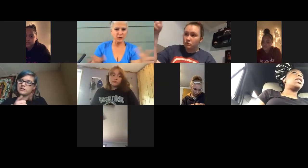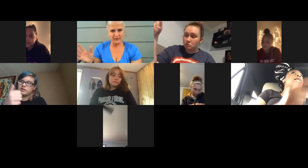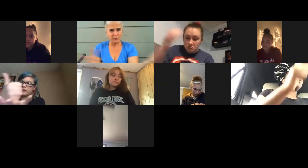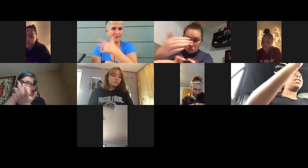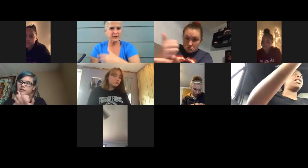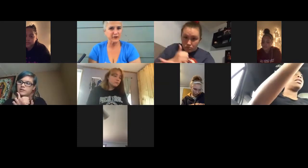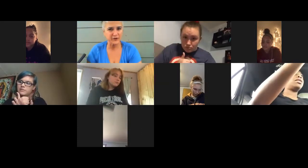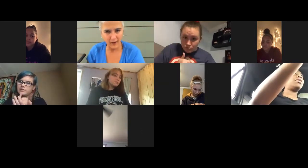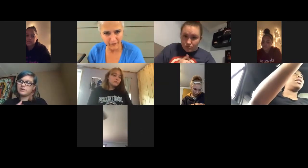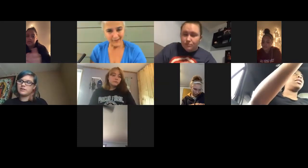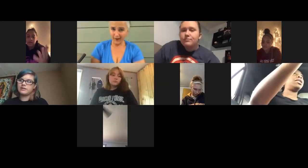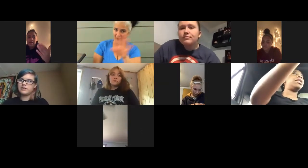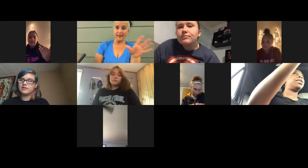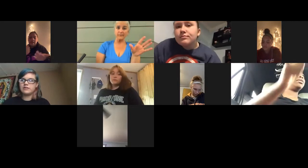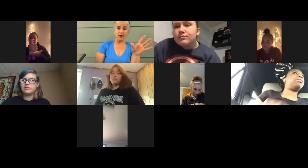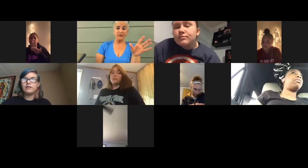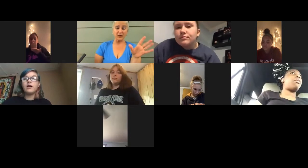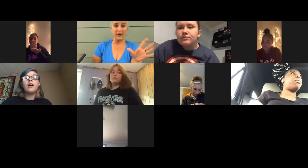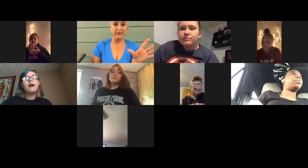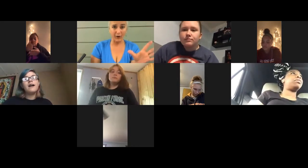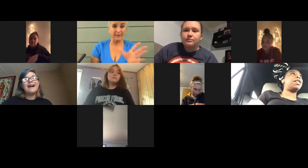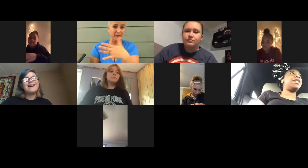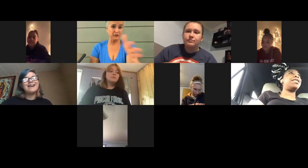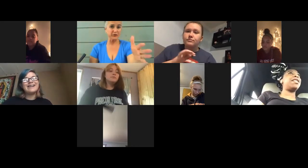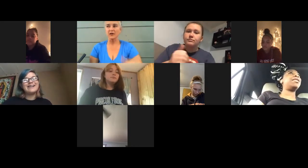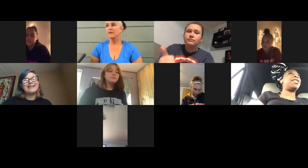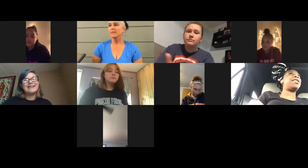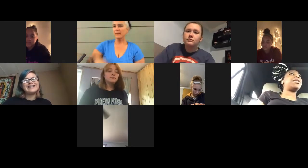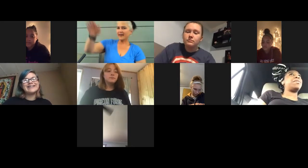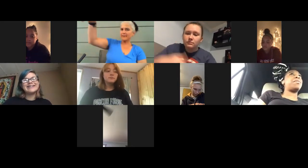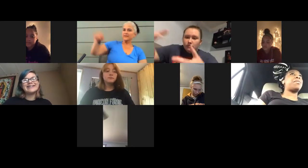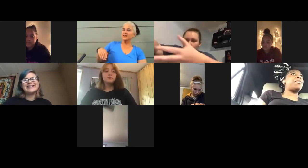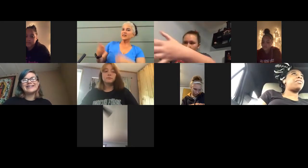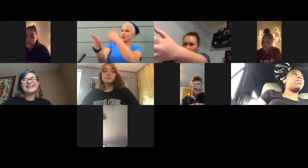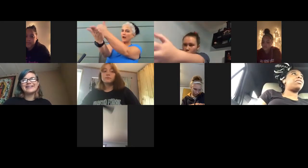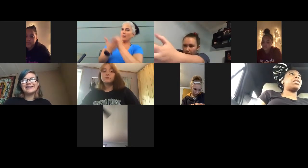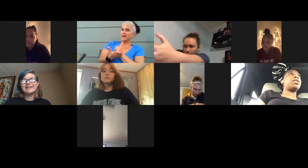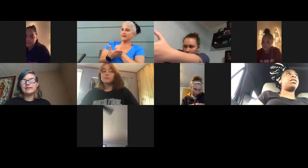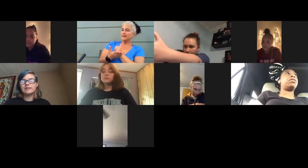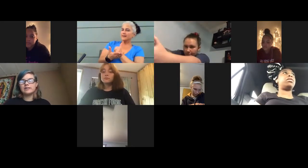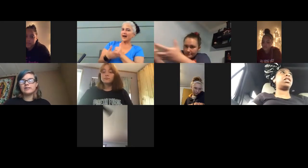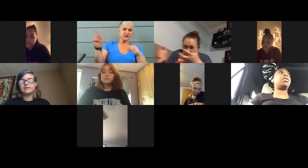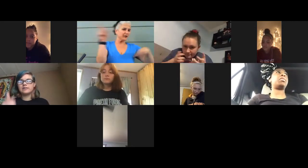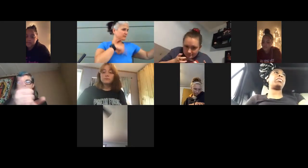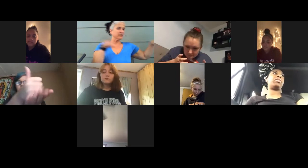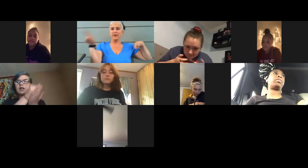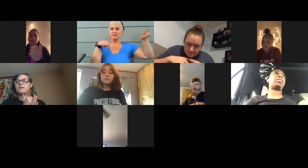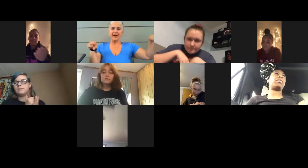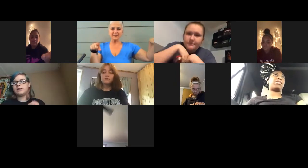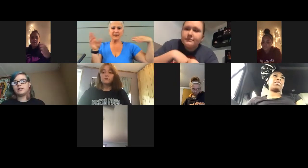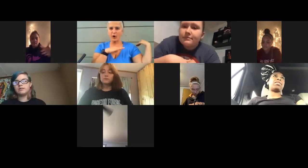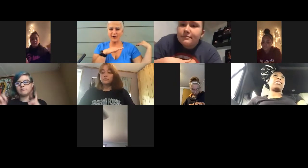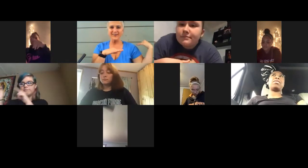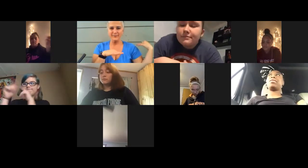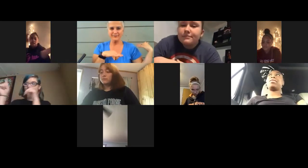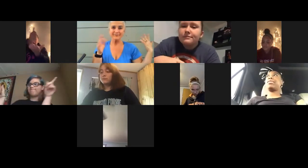your teachers are always grabbing you to do stuff. I'm the queen of grabbing people to do stuff. I'm like, hey, can y'all help me? I need y'all to move all these